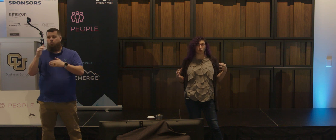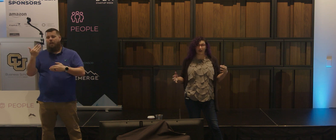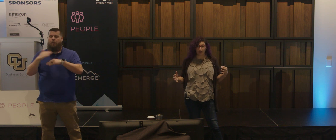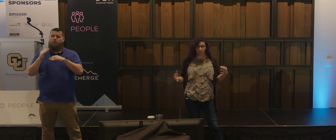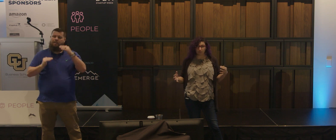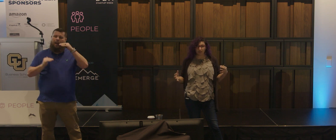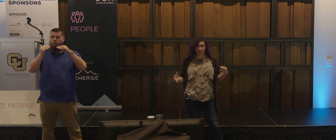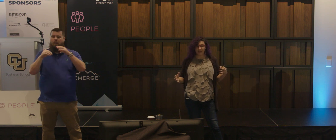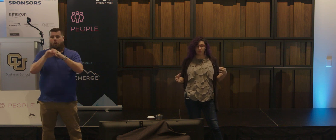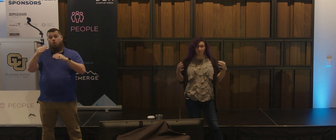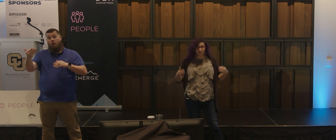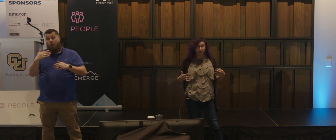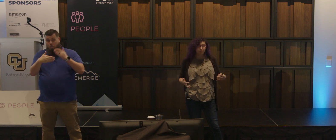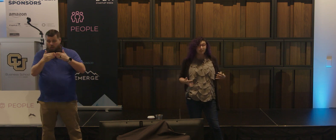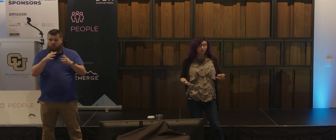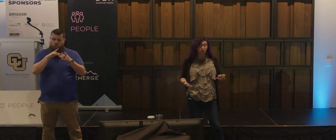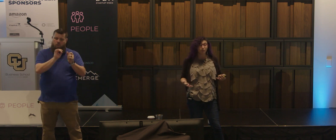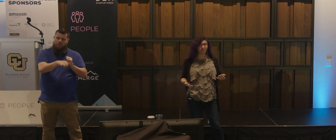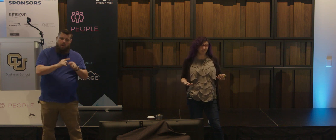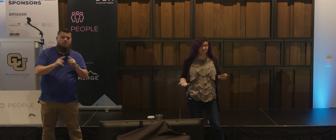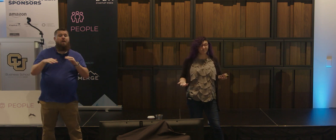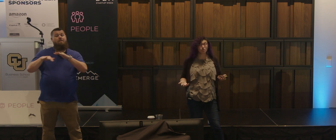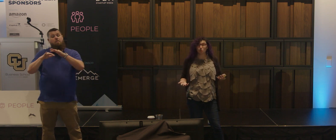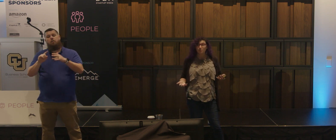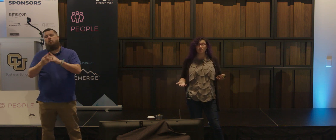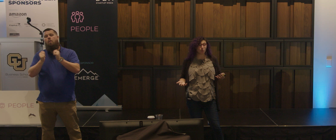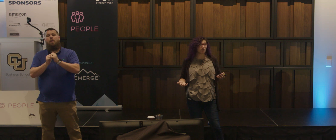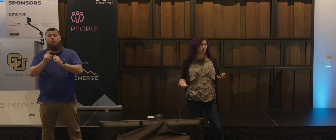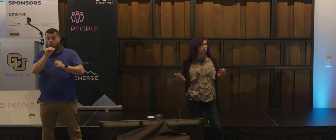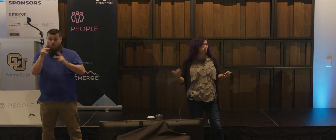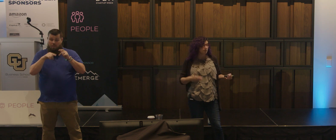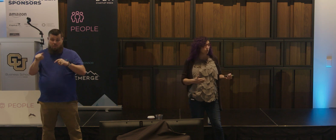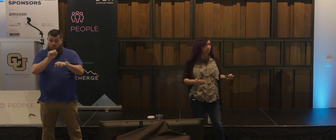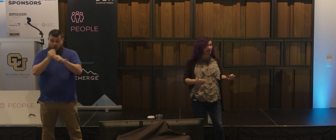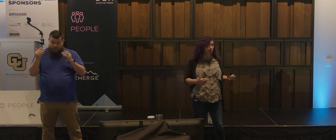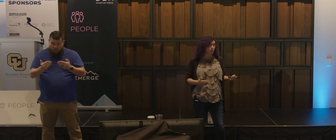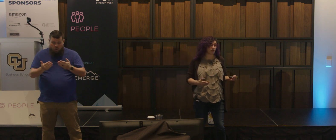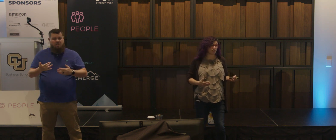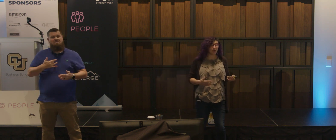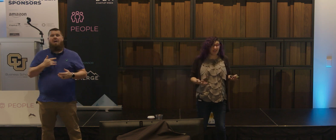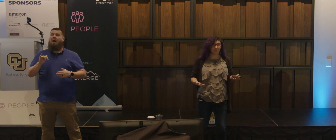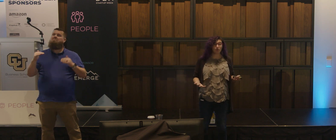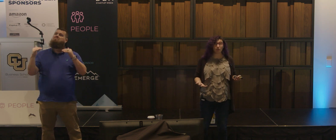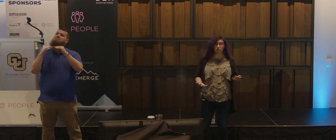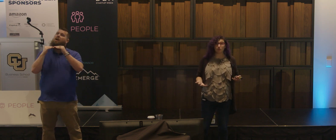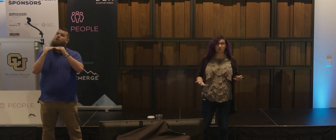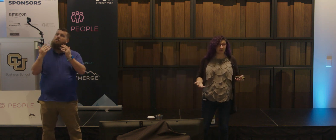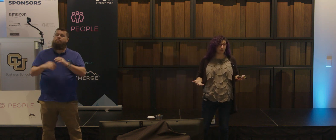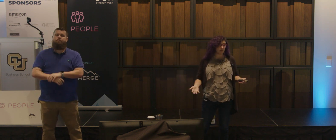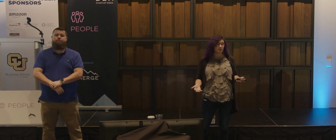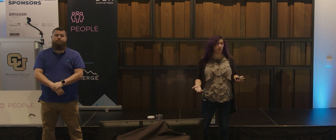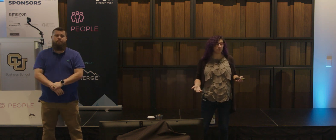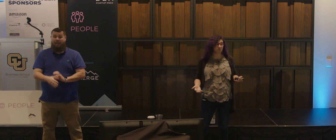process around that, but fundamentally start with, do the people who work for you and do the people who are thinking about working for you think what you do